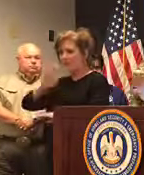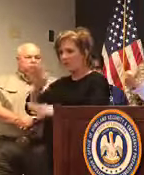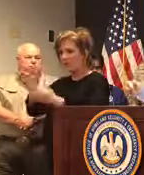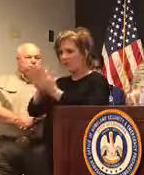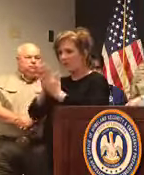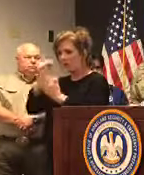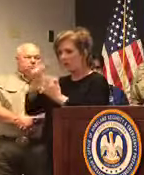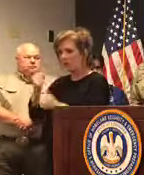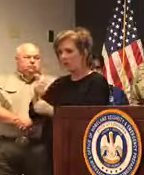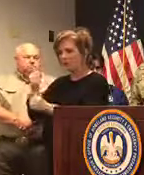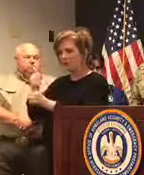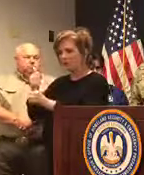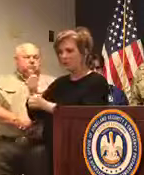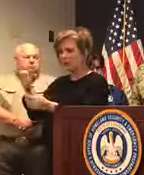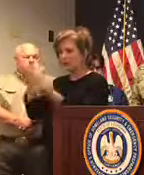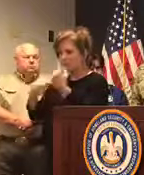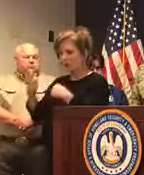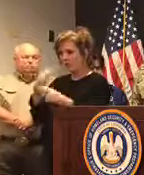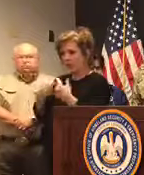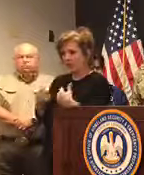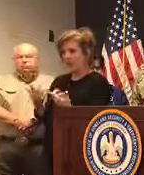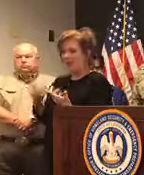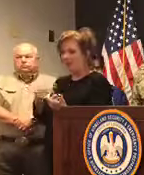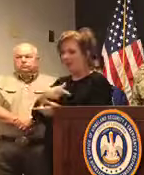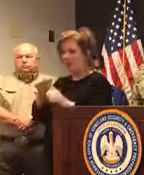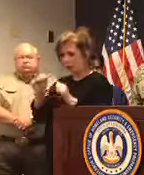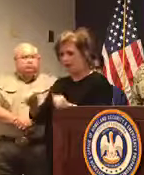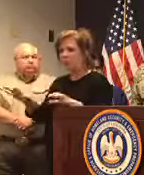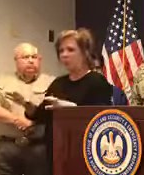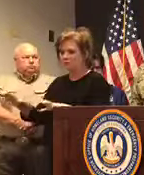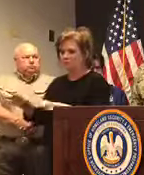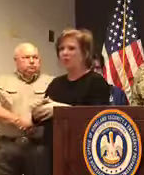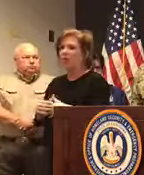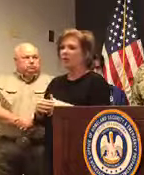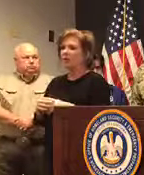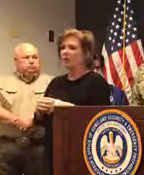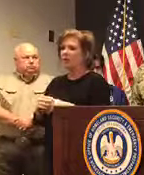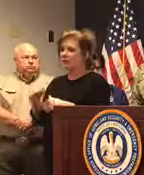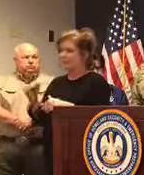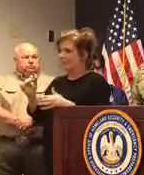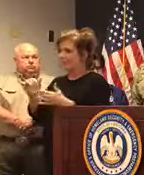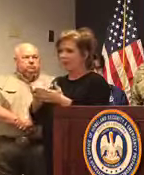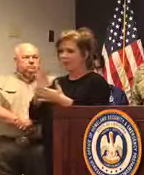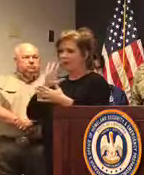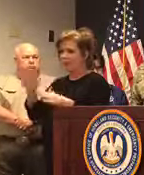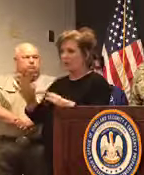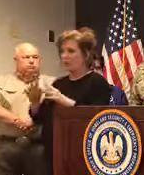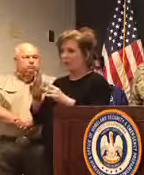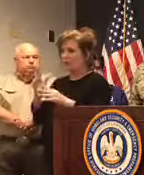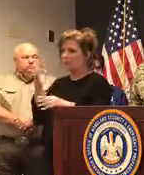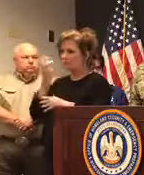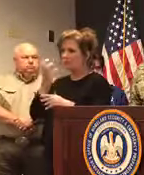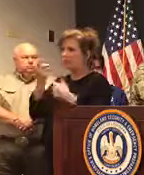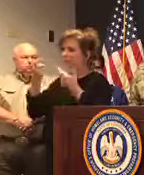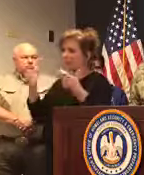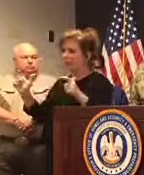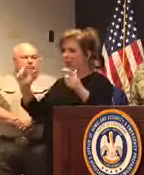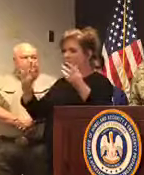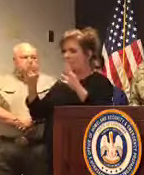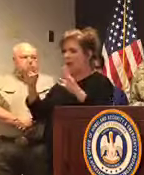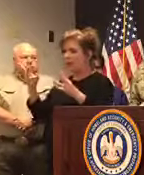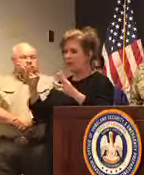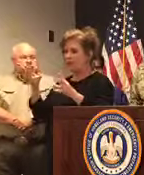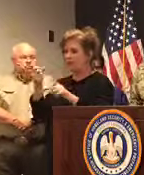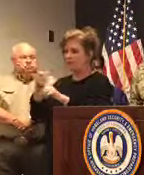as they come in, and we are able to do so. This is obviously going to be a very significant weather event for a